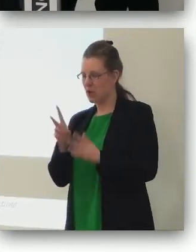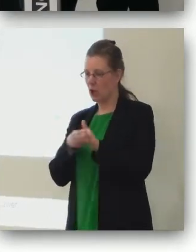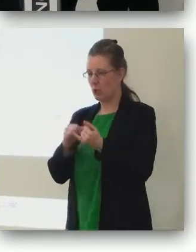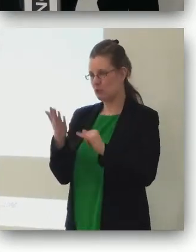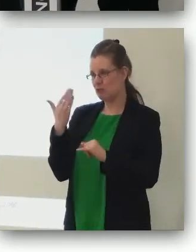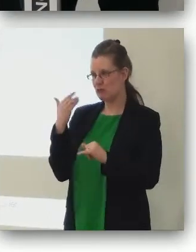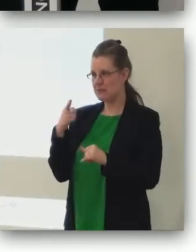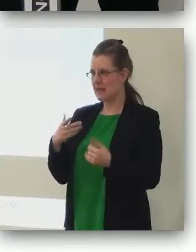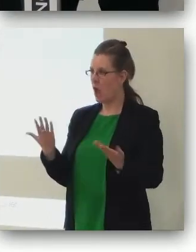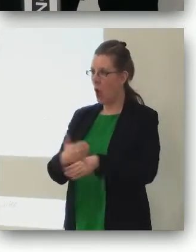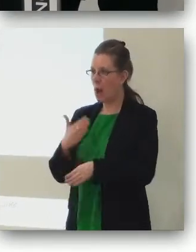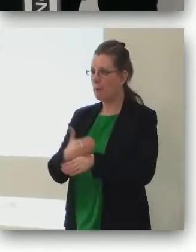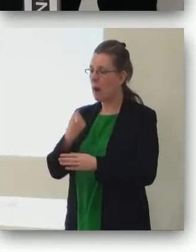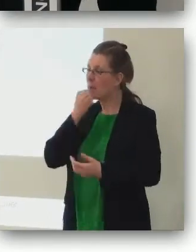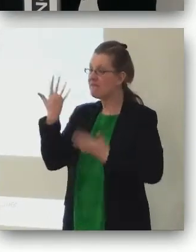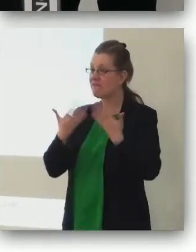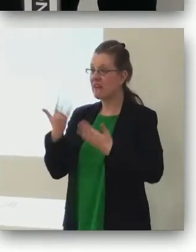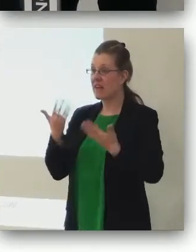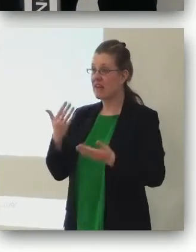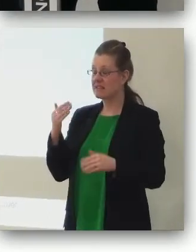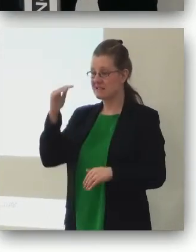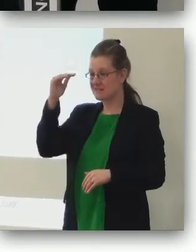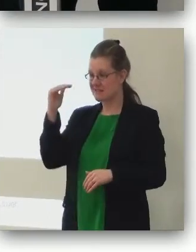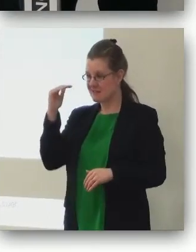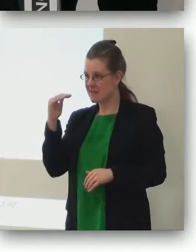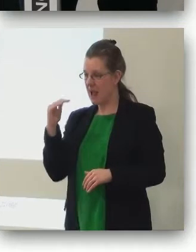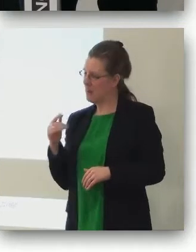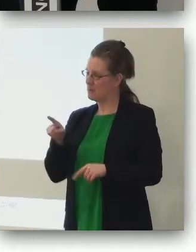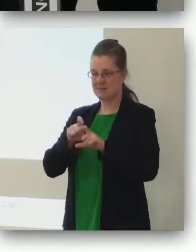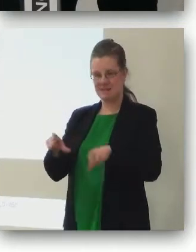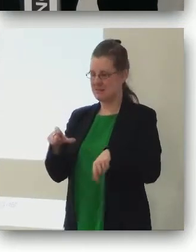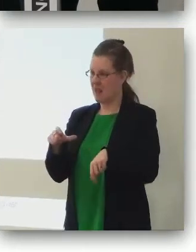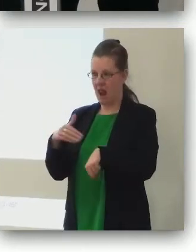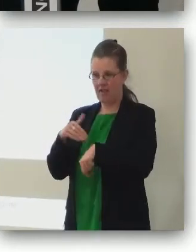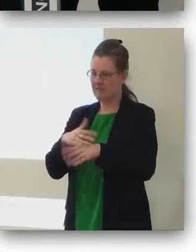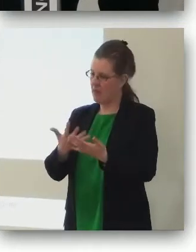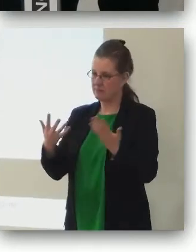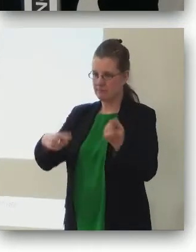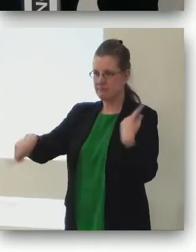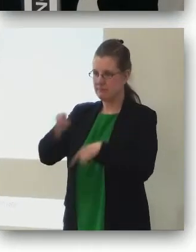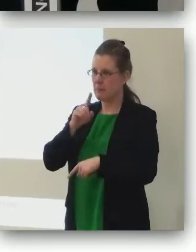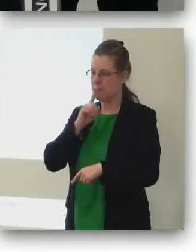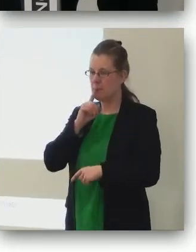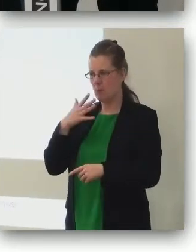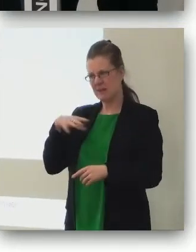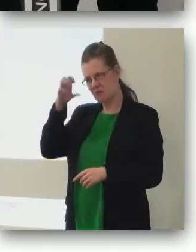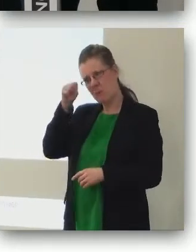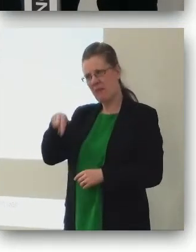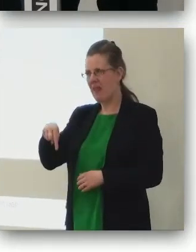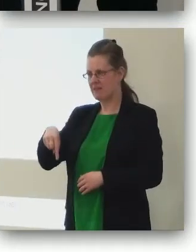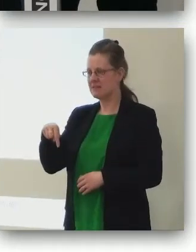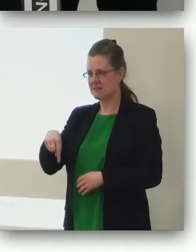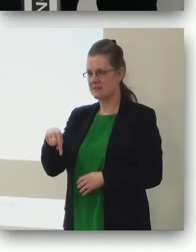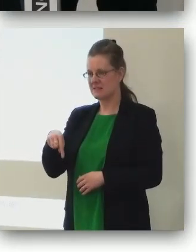unemployment figures are going down, but it is still affecting a lot of people, and that's what we need to bear in mind. So